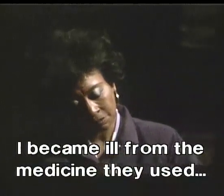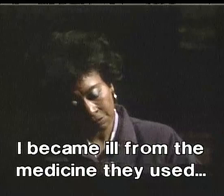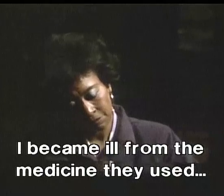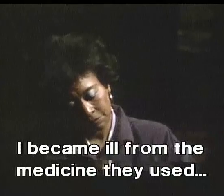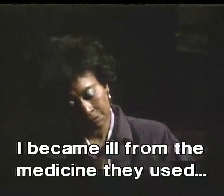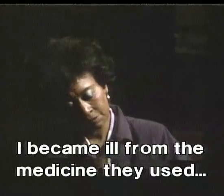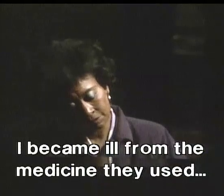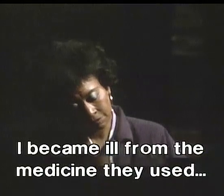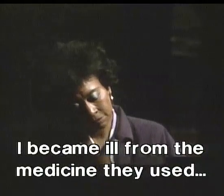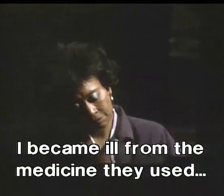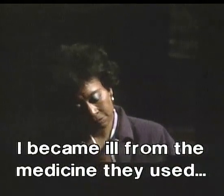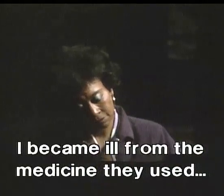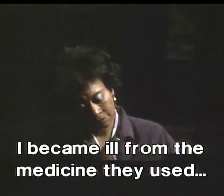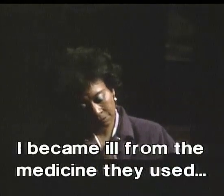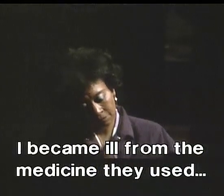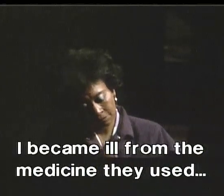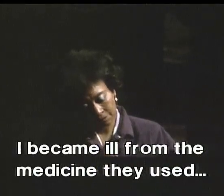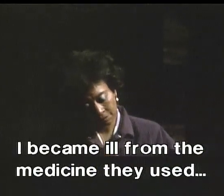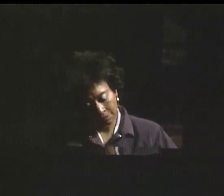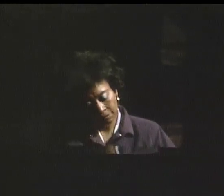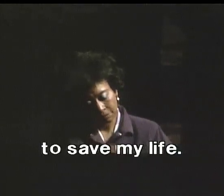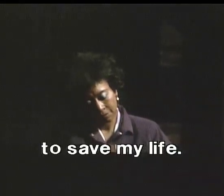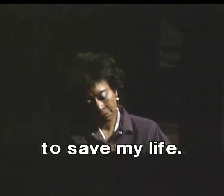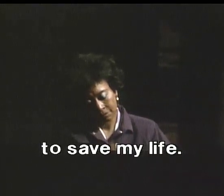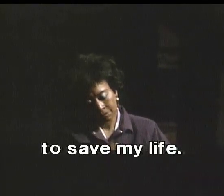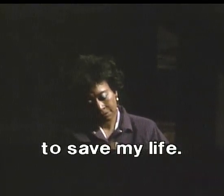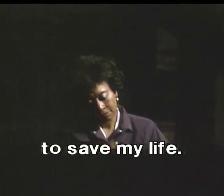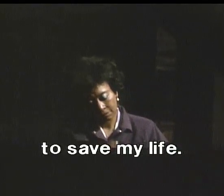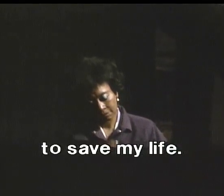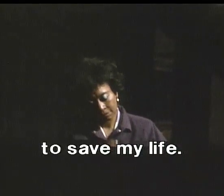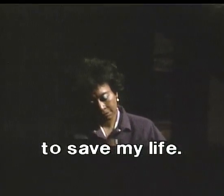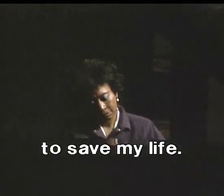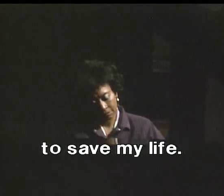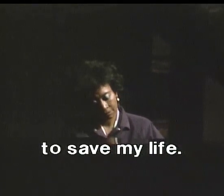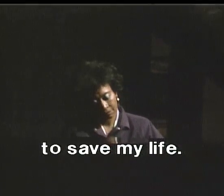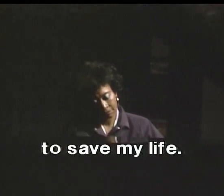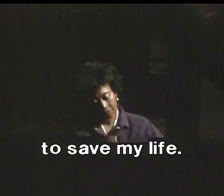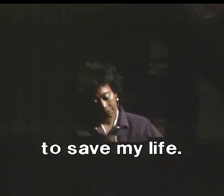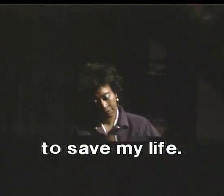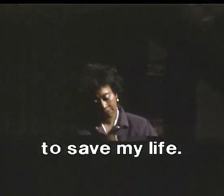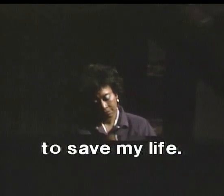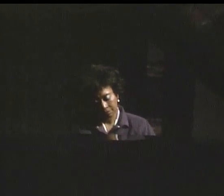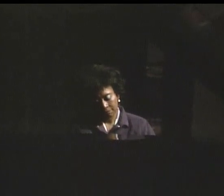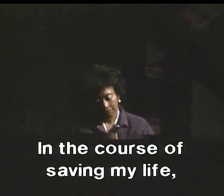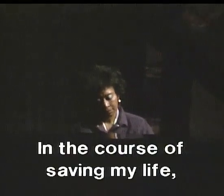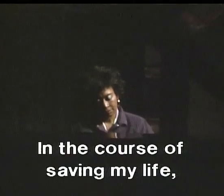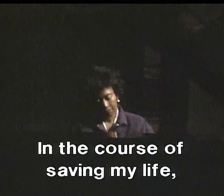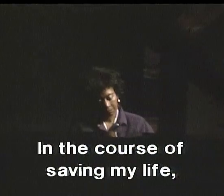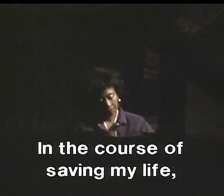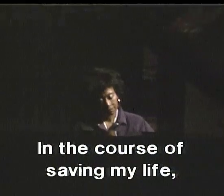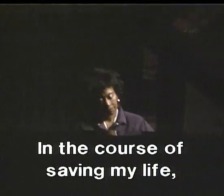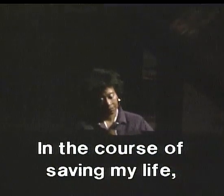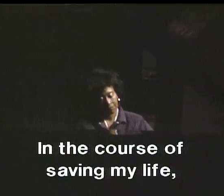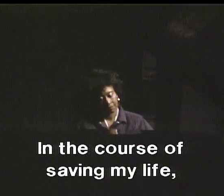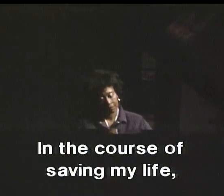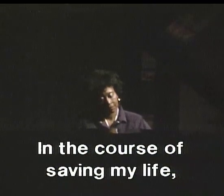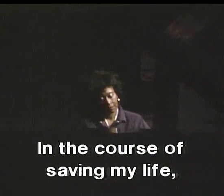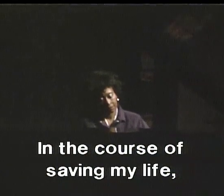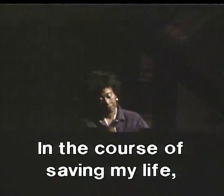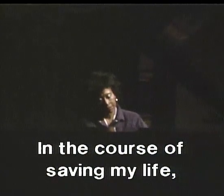used was to save my life. And in the course of saving